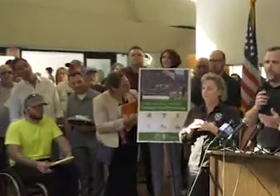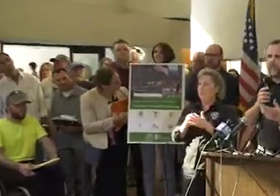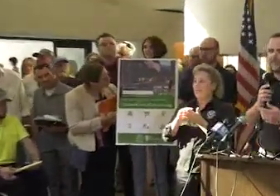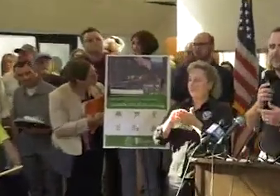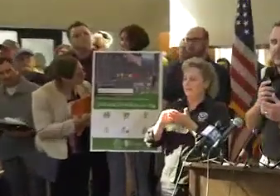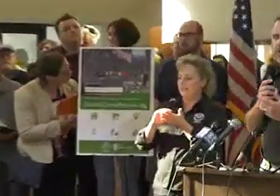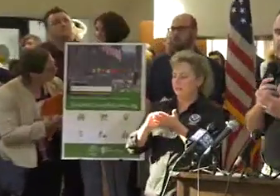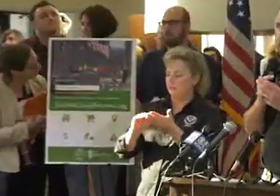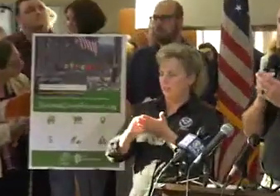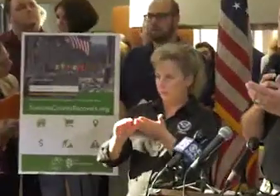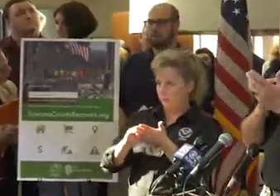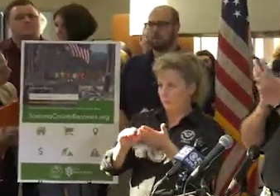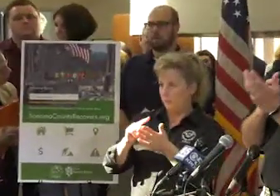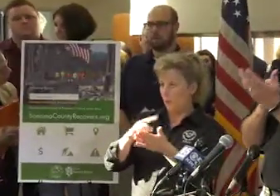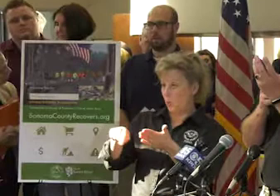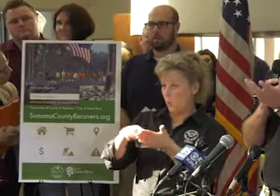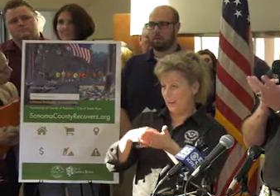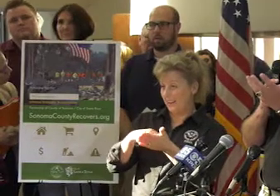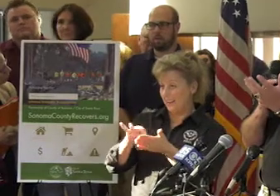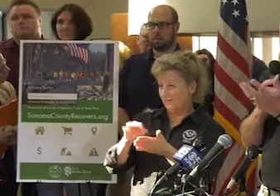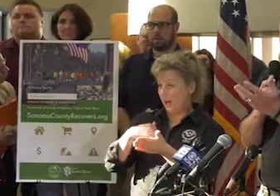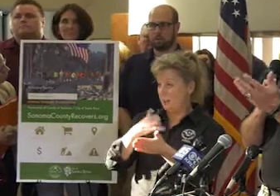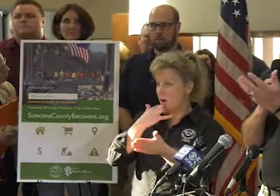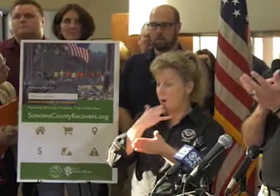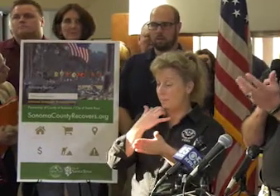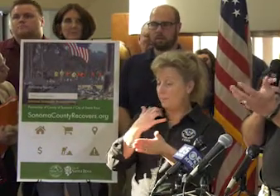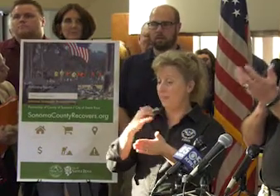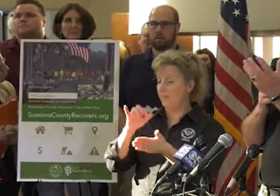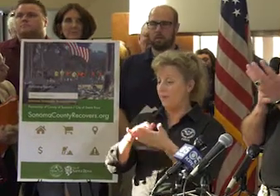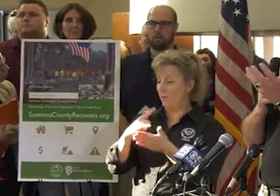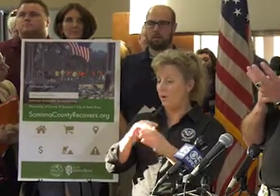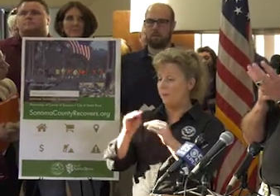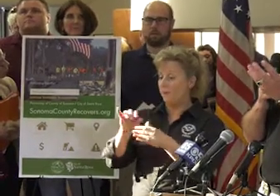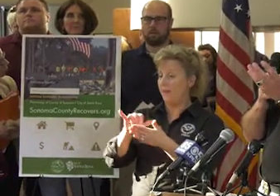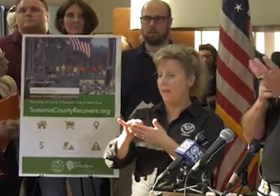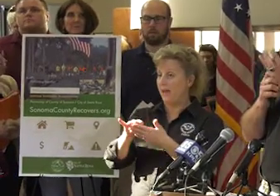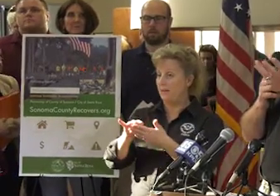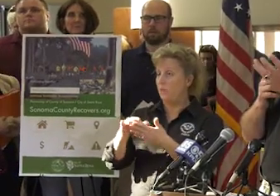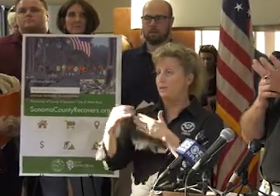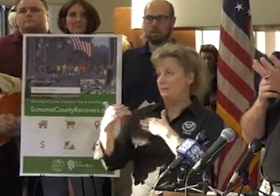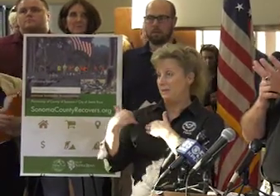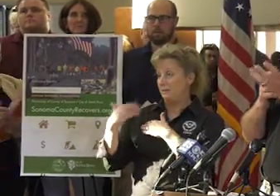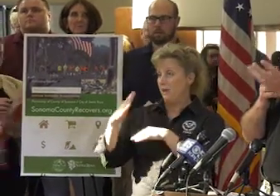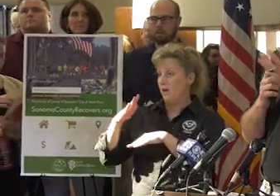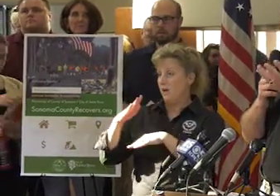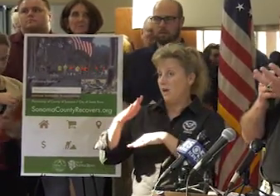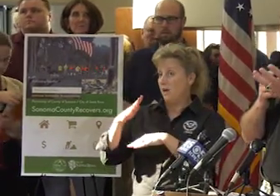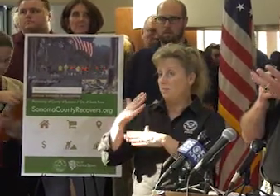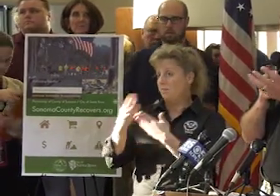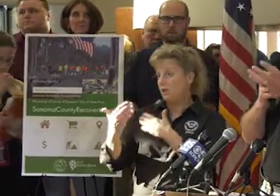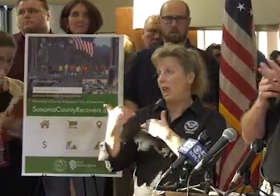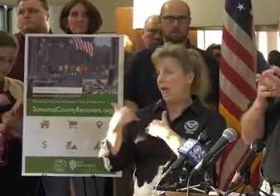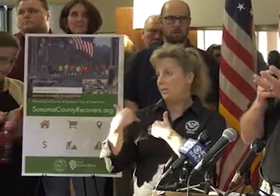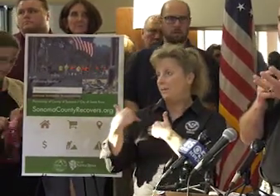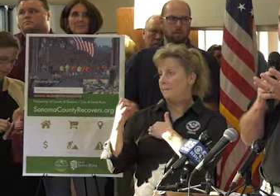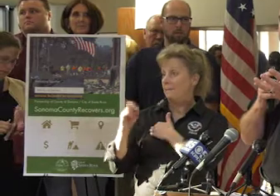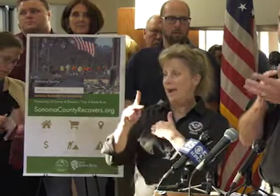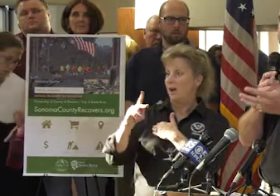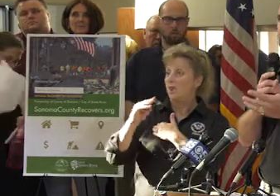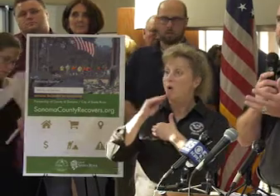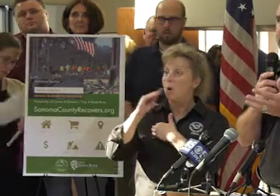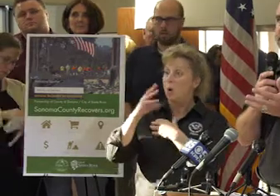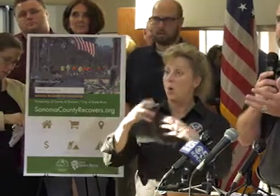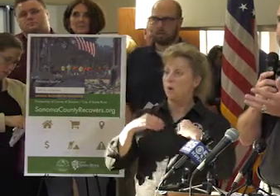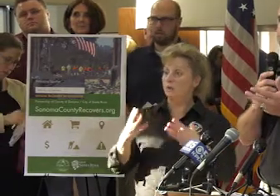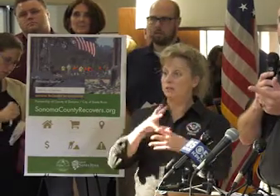I'm paraphrasing this wrong, but that we do, in fact, put that responsibility, potential liability back on the homeowners